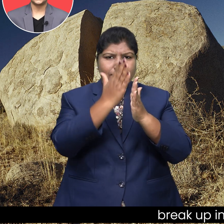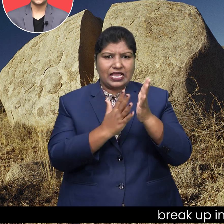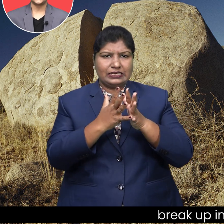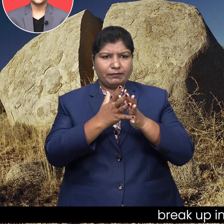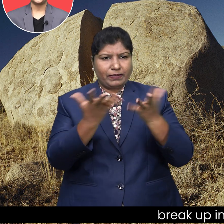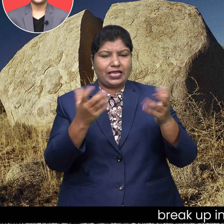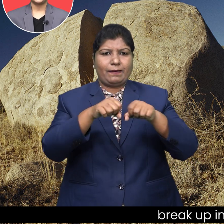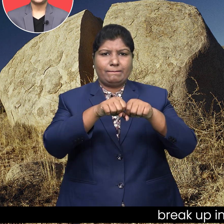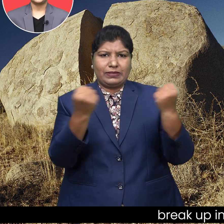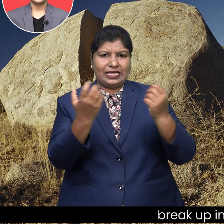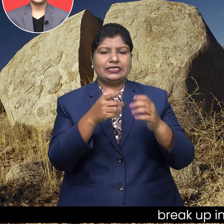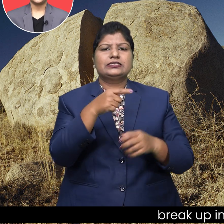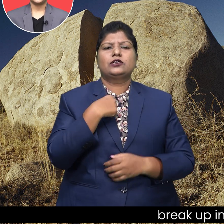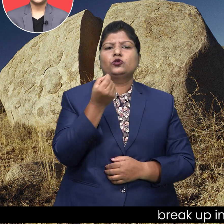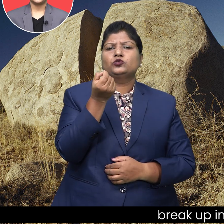pieces.